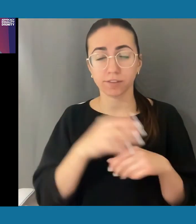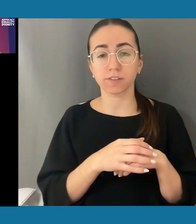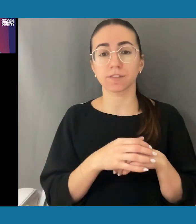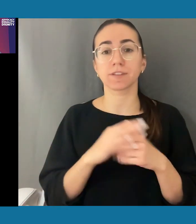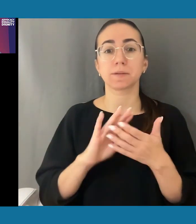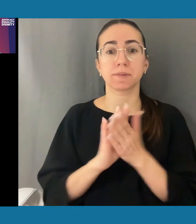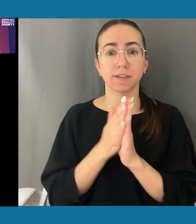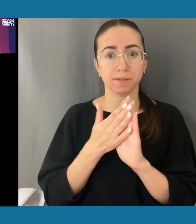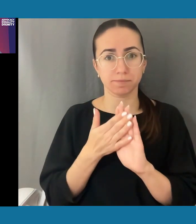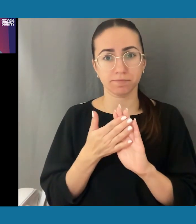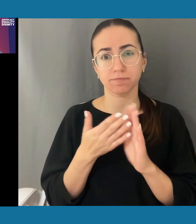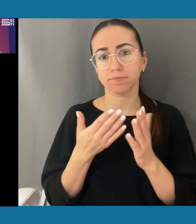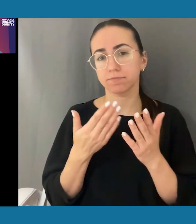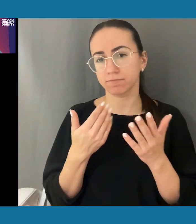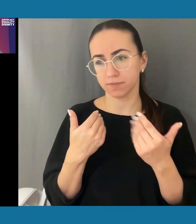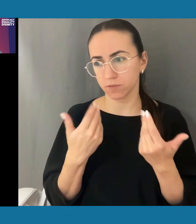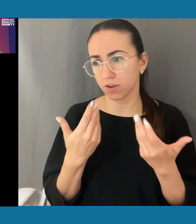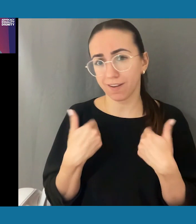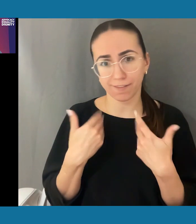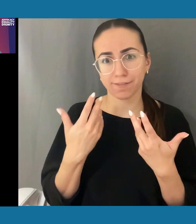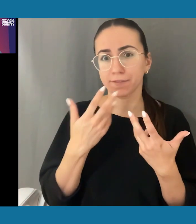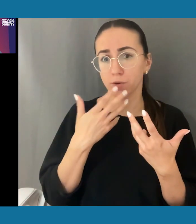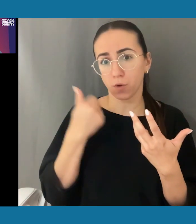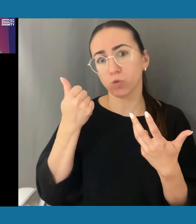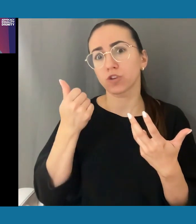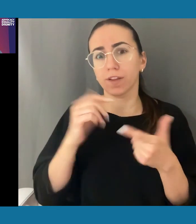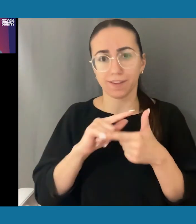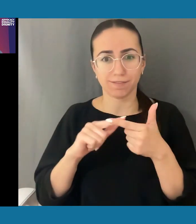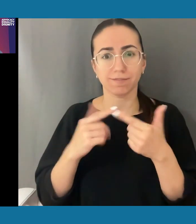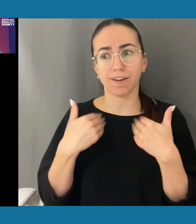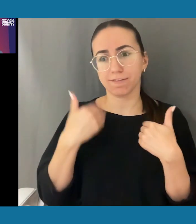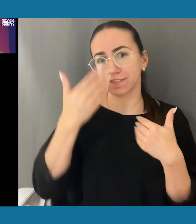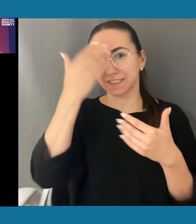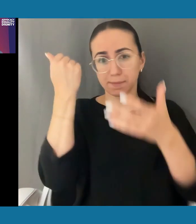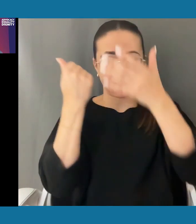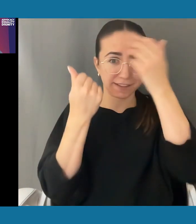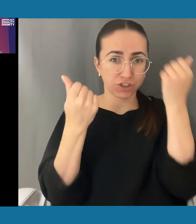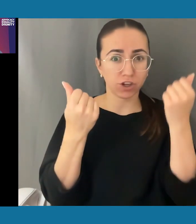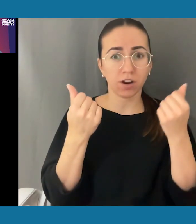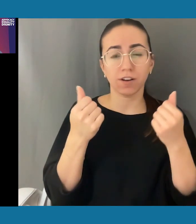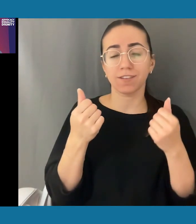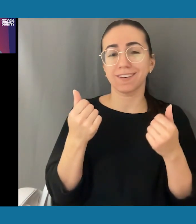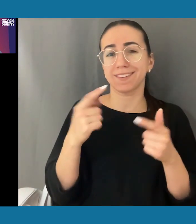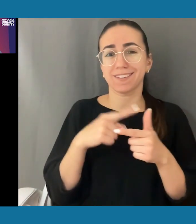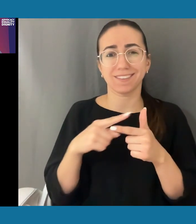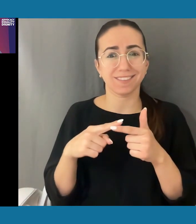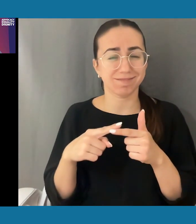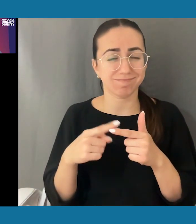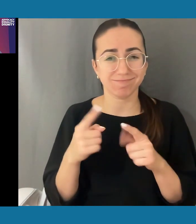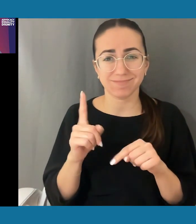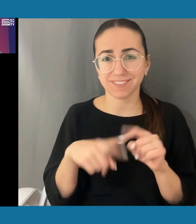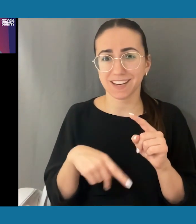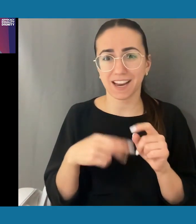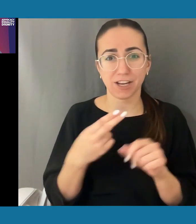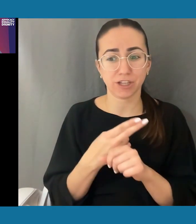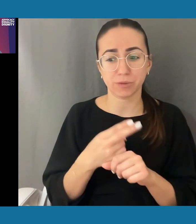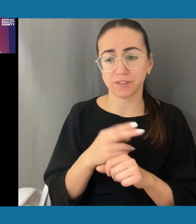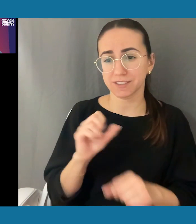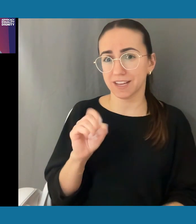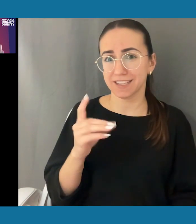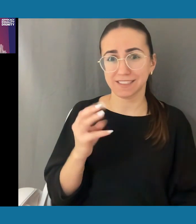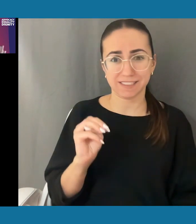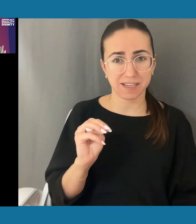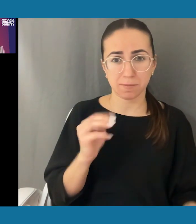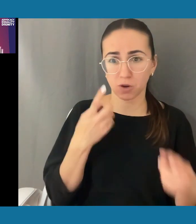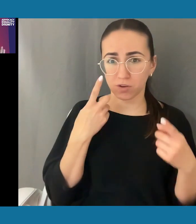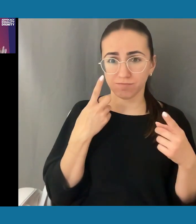to experience dementia and gets to the point where they are no longer able to use that SDM agreement effectively,